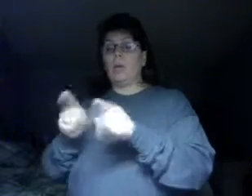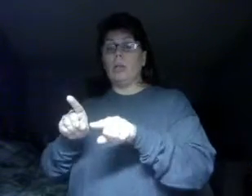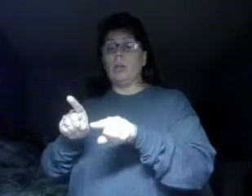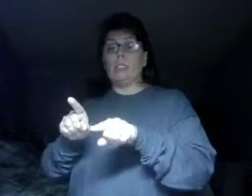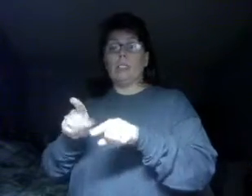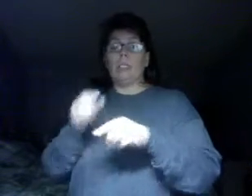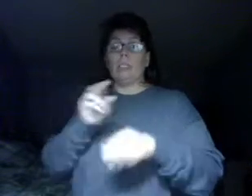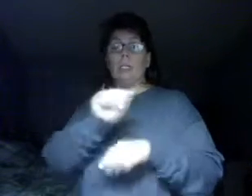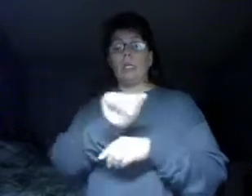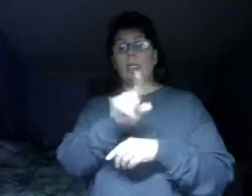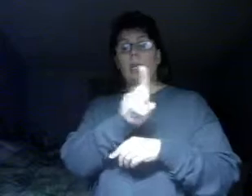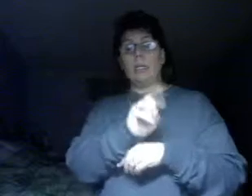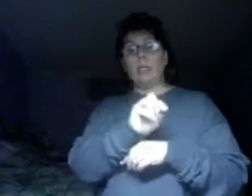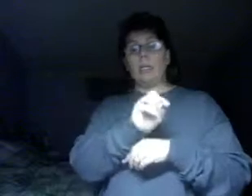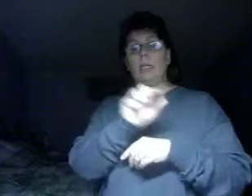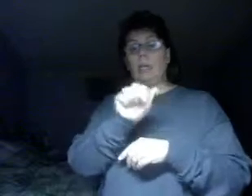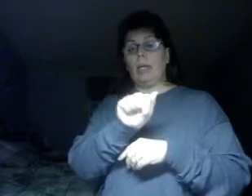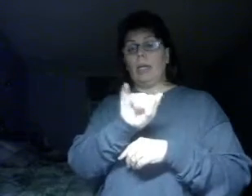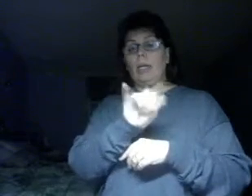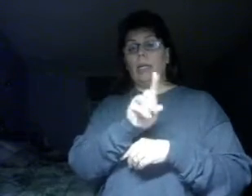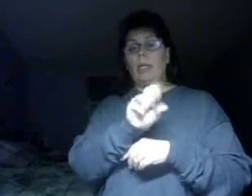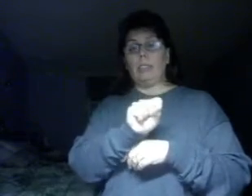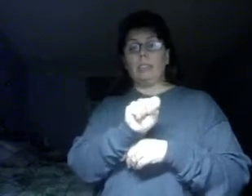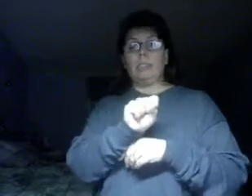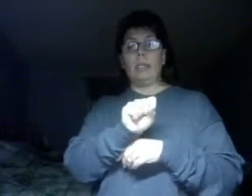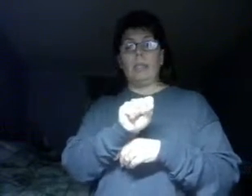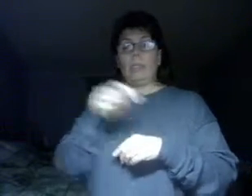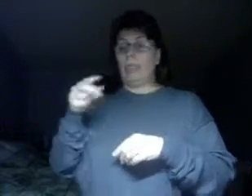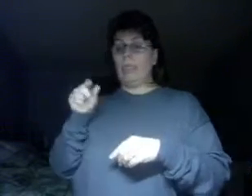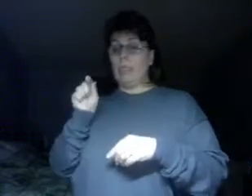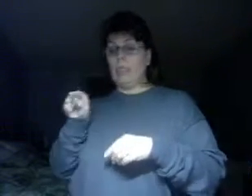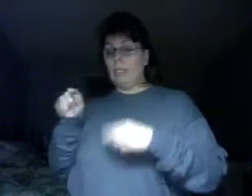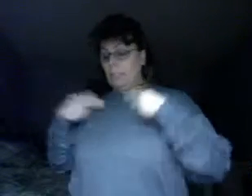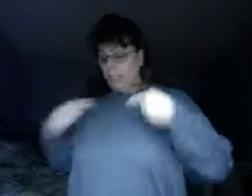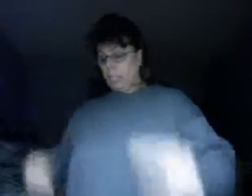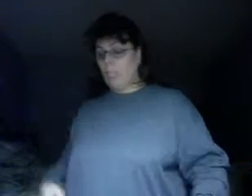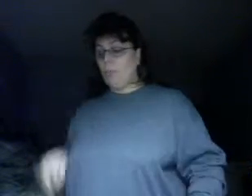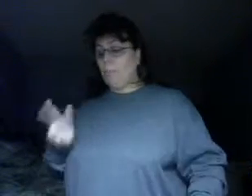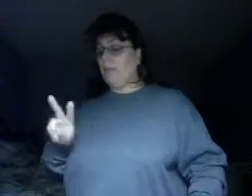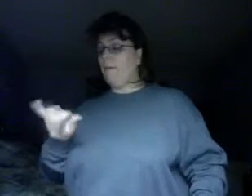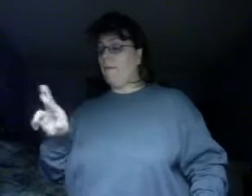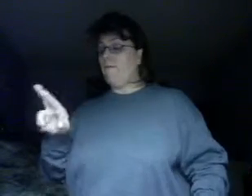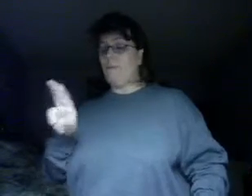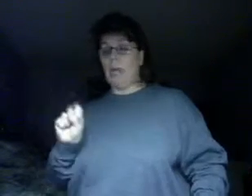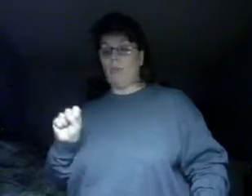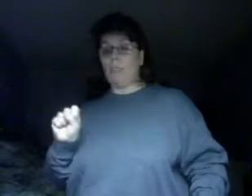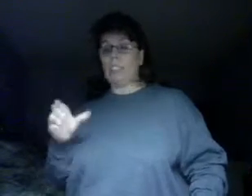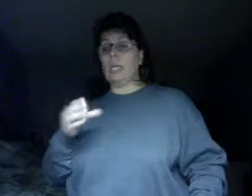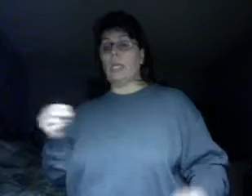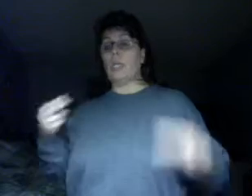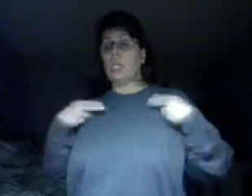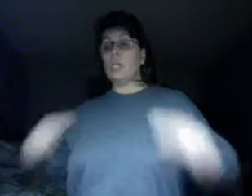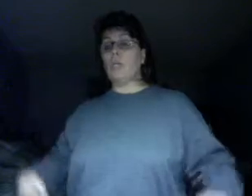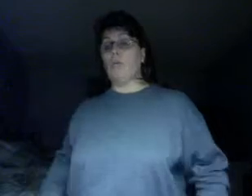It stands for human. This is a human virus. It is species specific to human beings. No other animal or organism